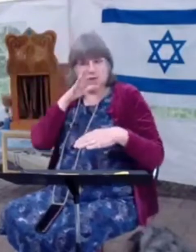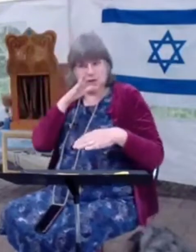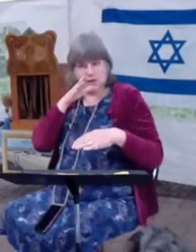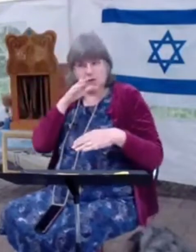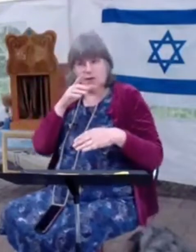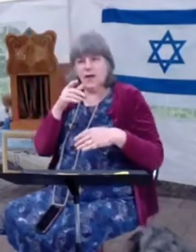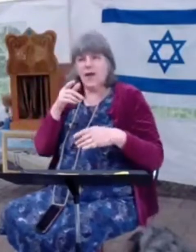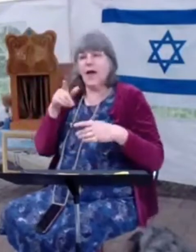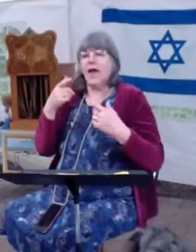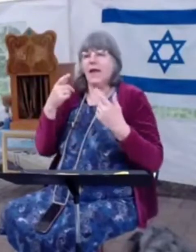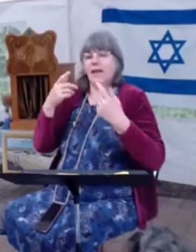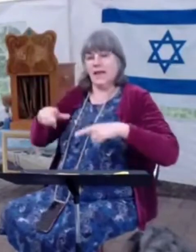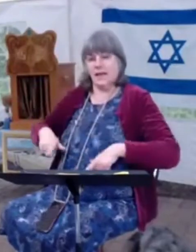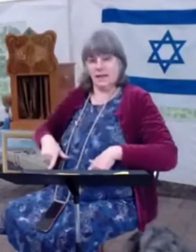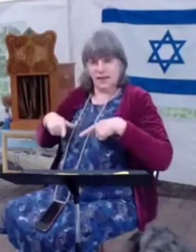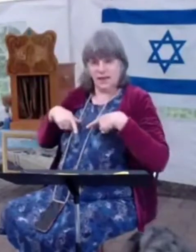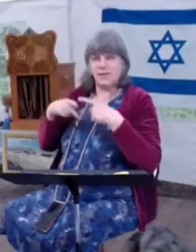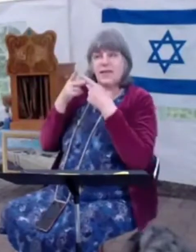counterculture lifestyle.